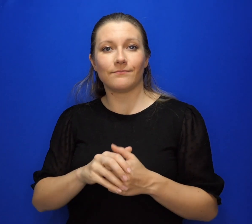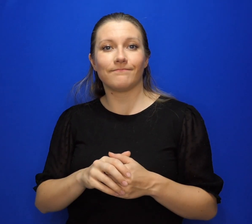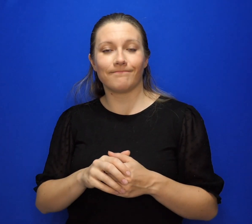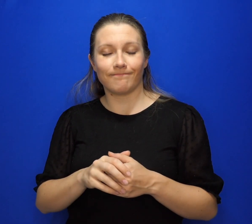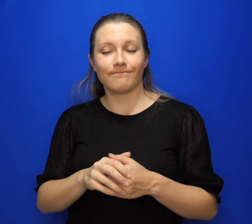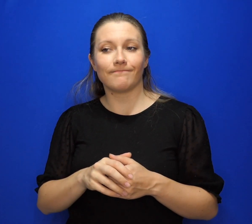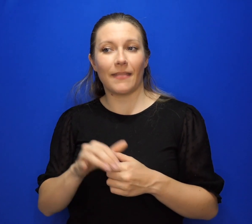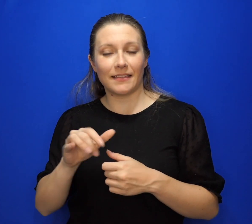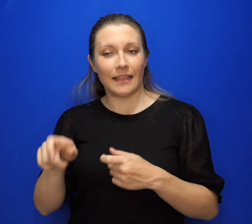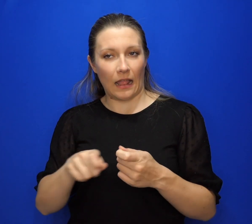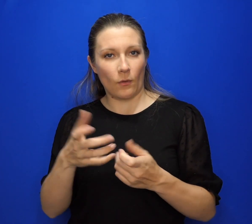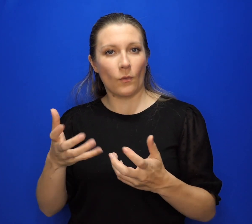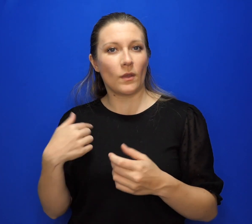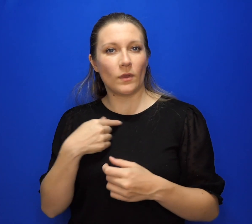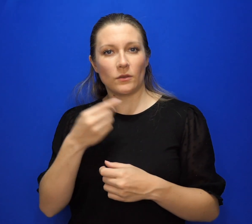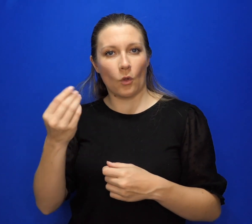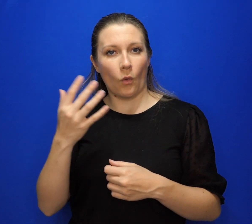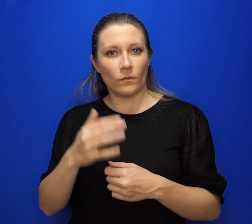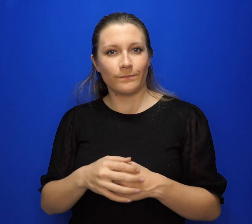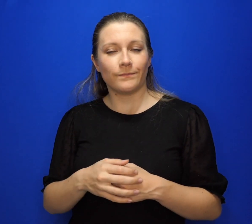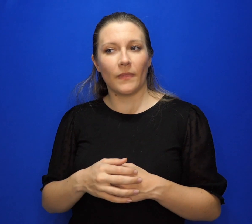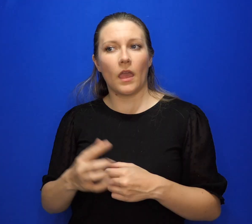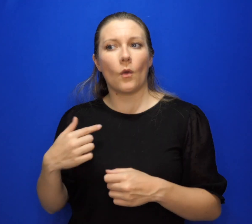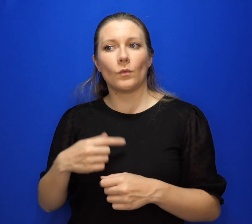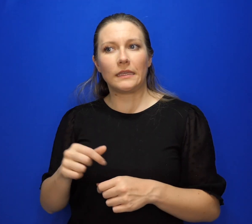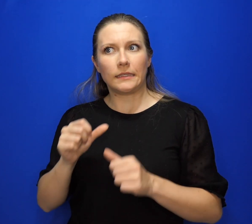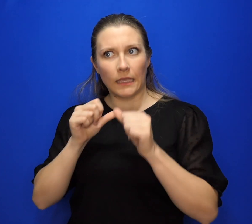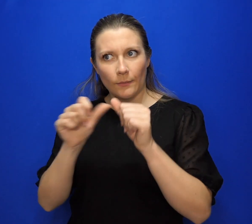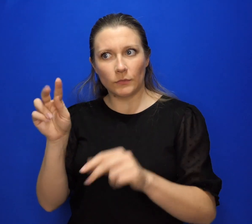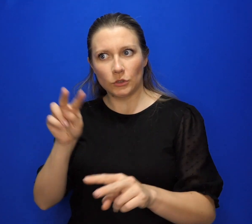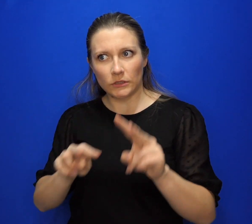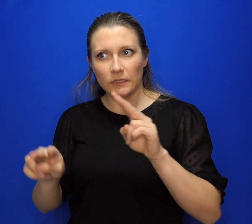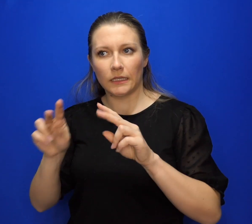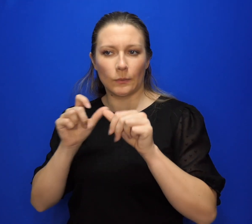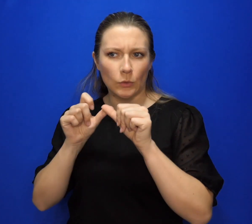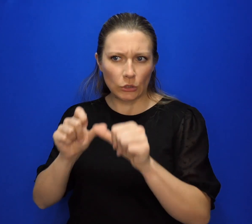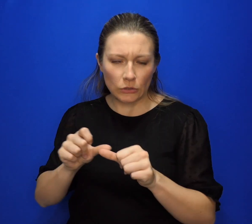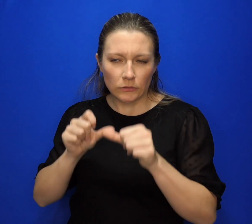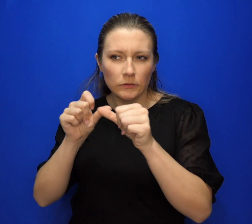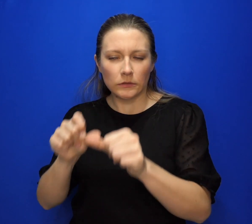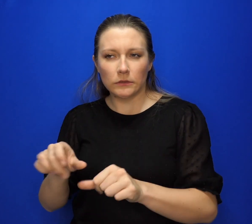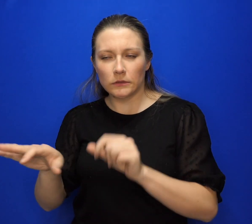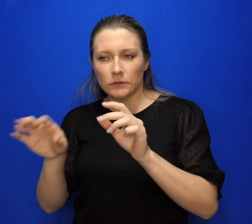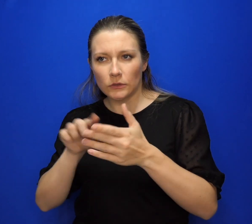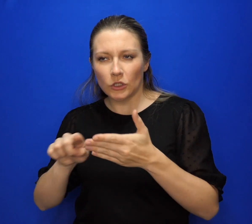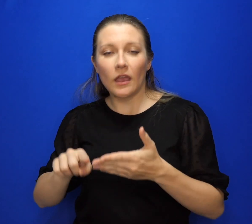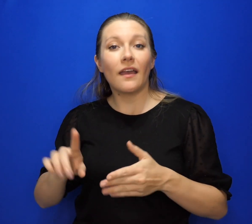kept looking and kept pushing and found another doctor who gave my mom the surgery she needed. And that was